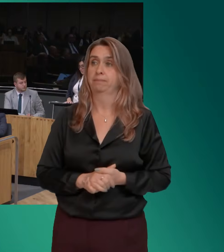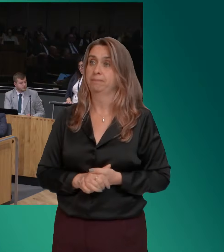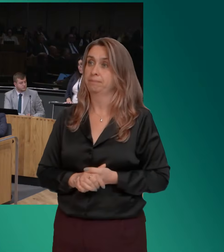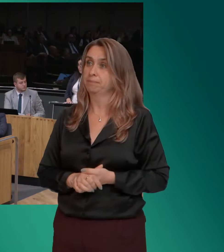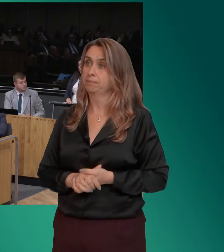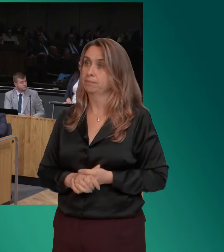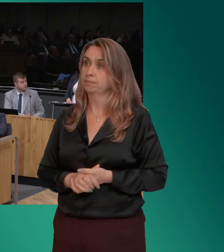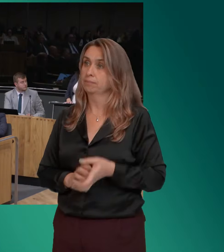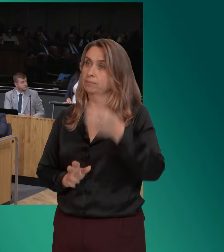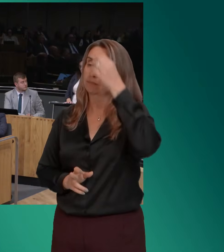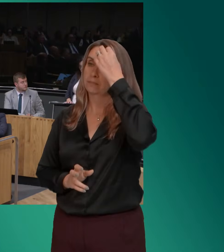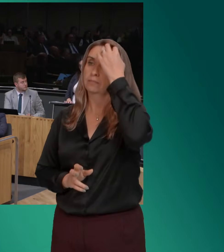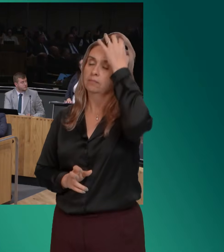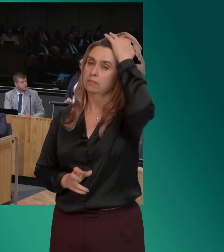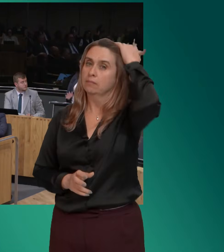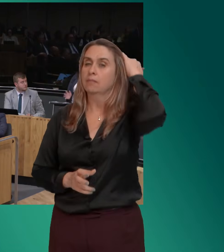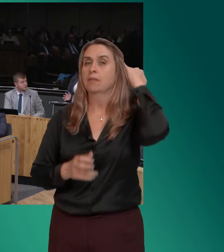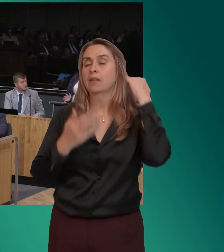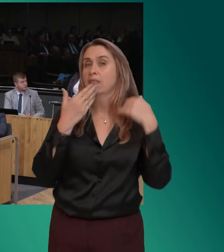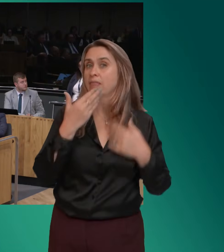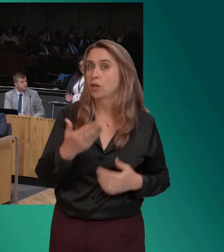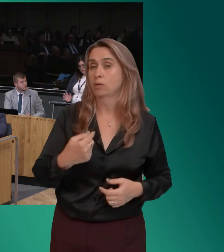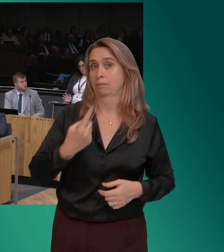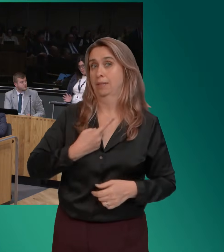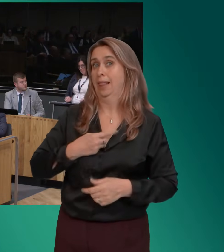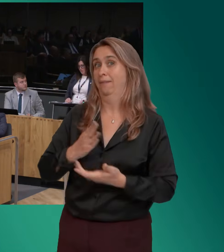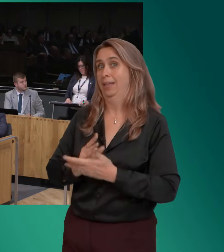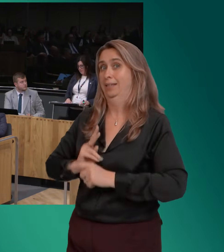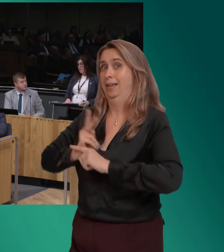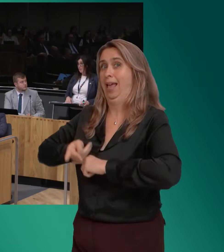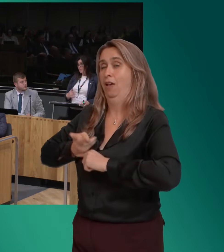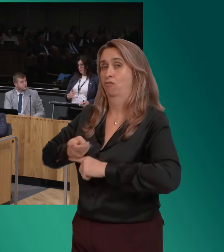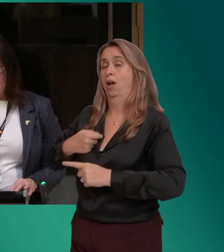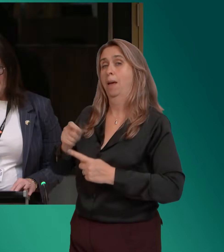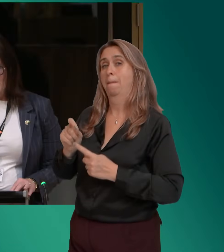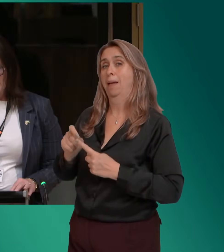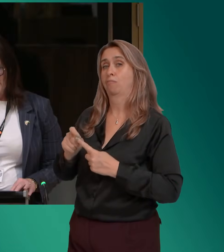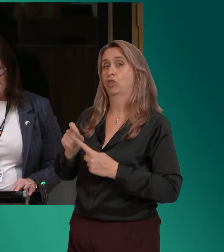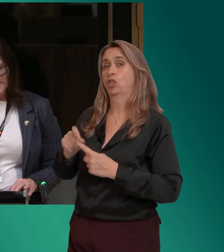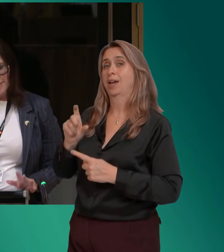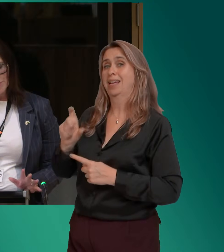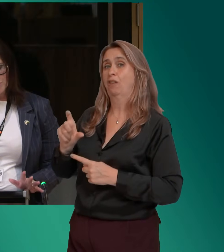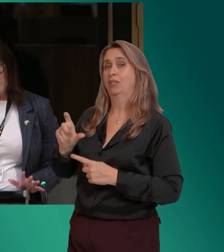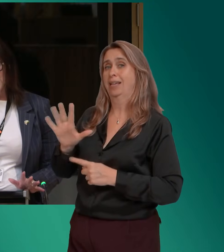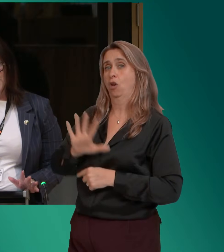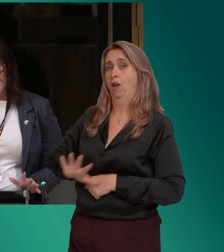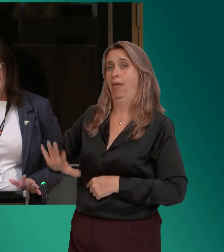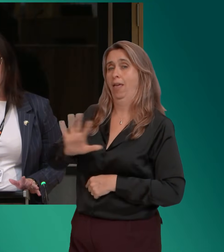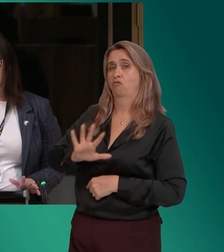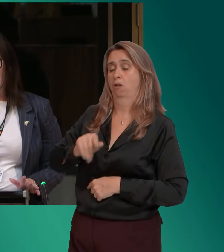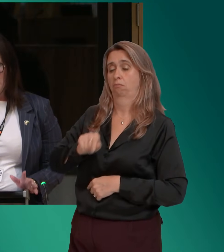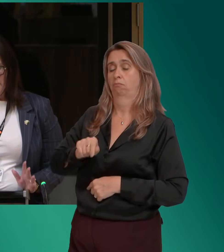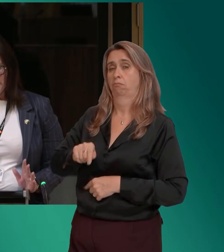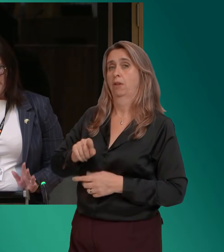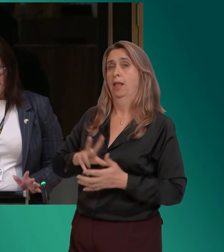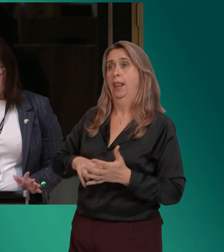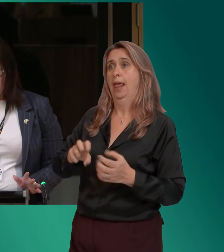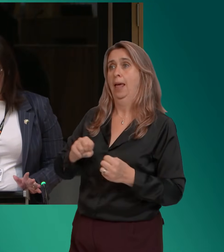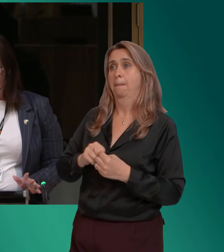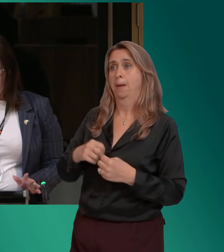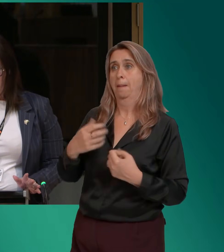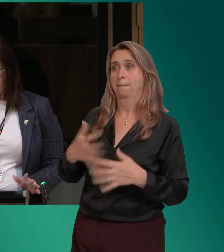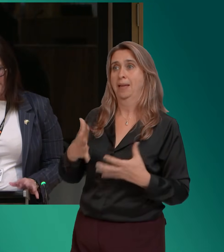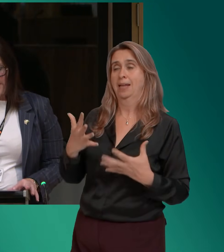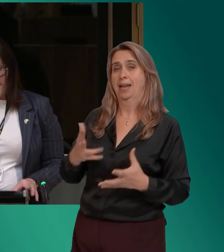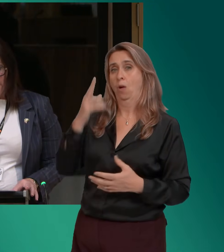Thank you so much for your response. As a carer myself, across Pembrokeshire and Ceredigion in my constituency, Labour has reduced the clinical role in our